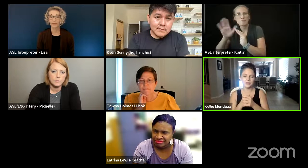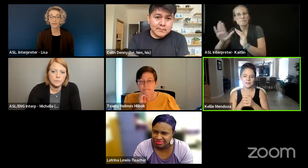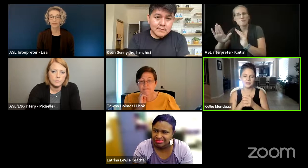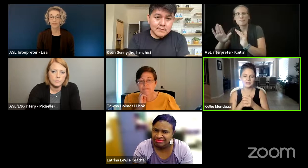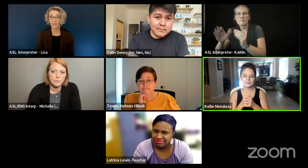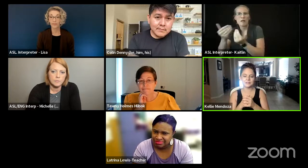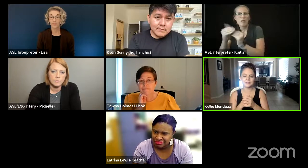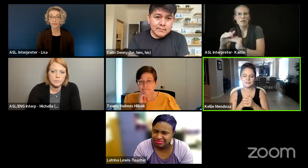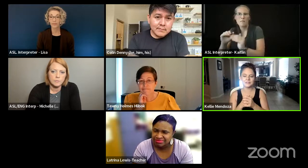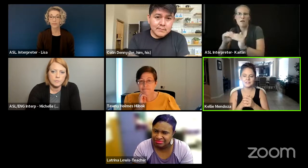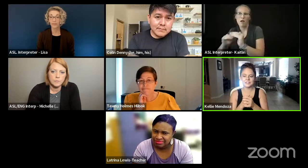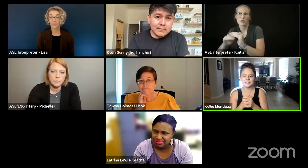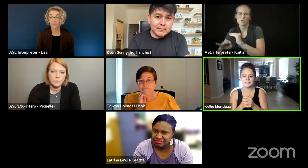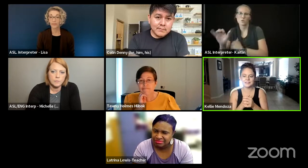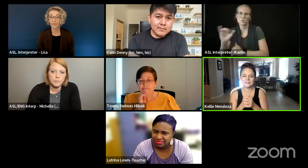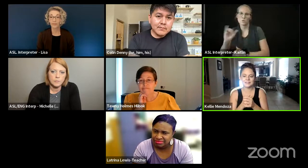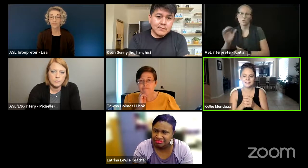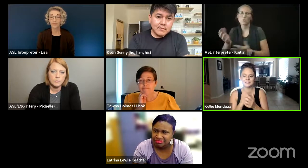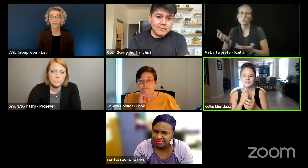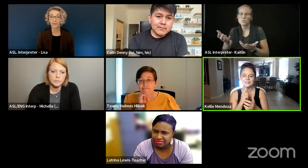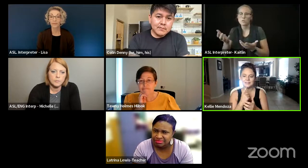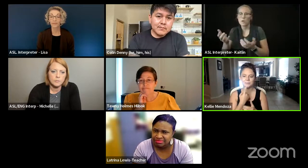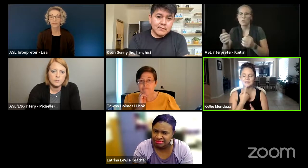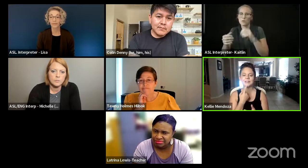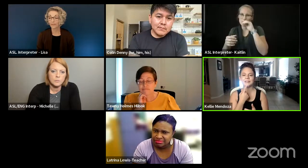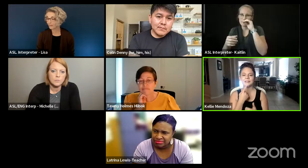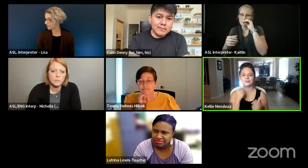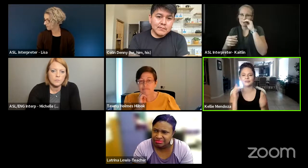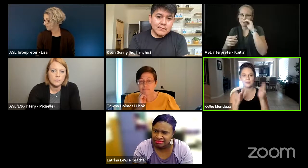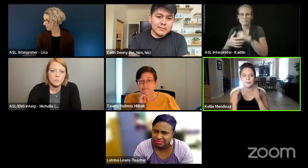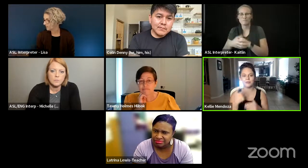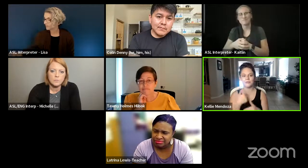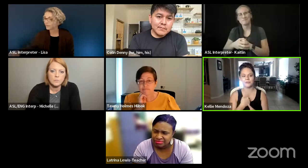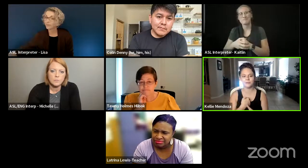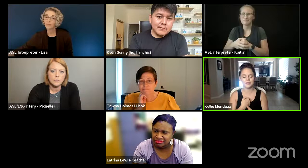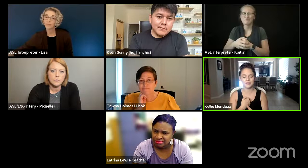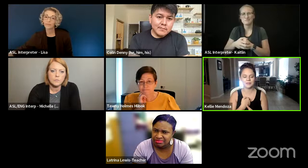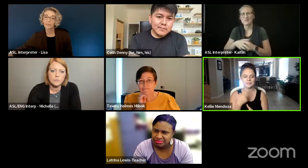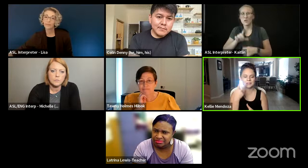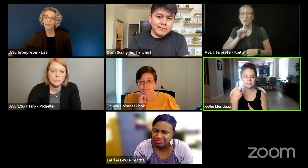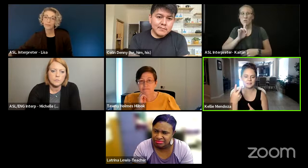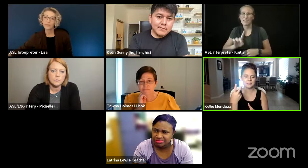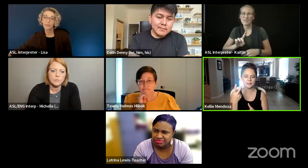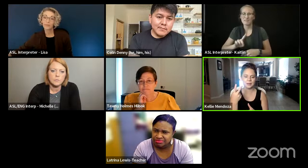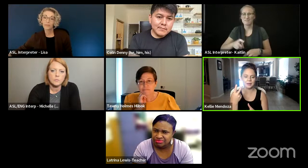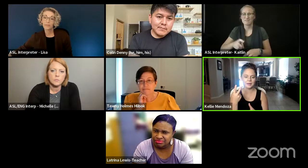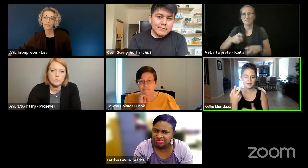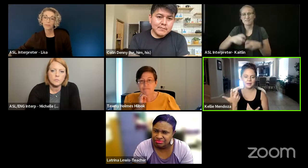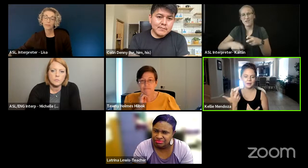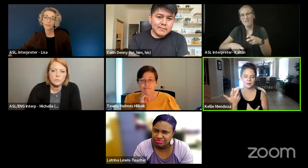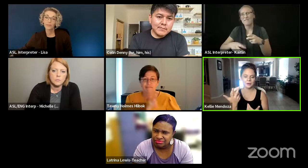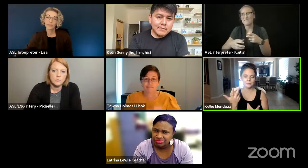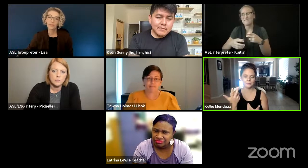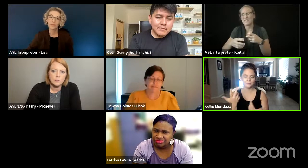So it's just deeply troubling for me to see